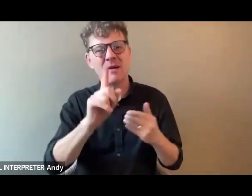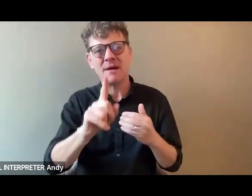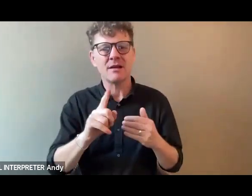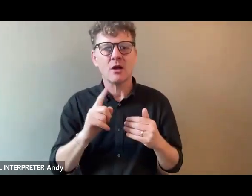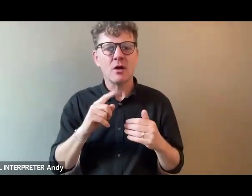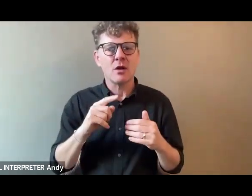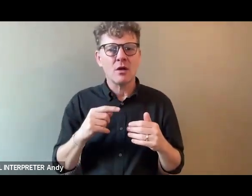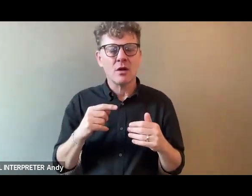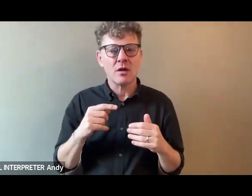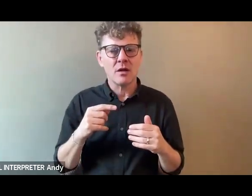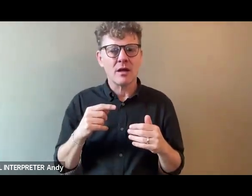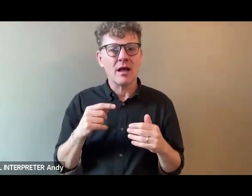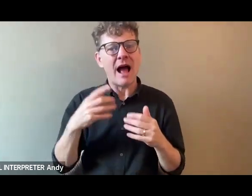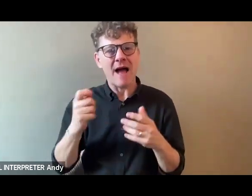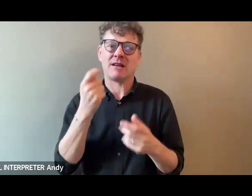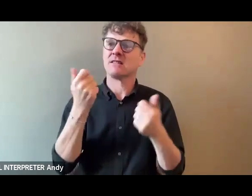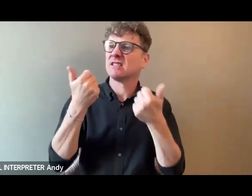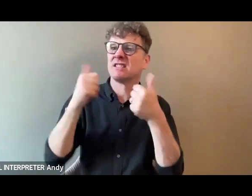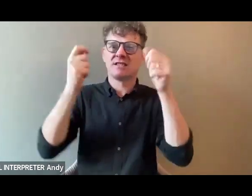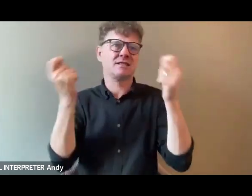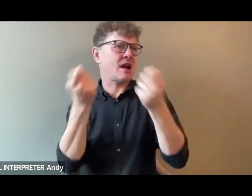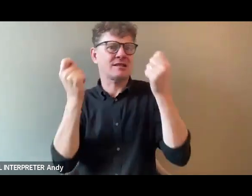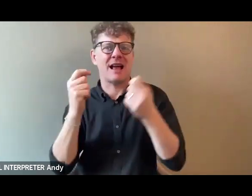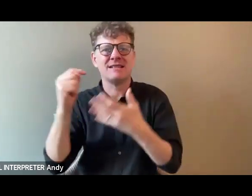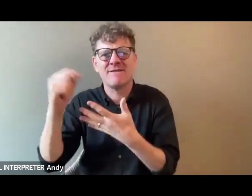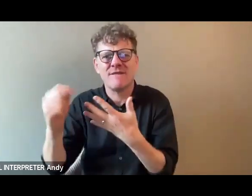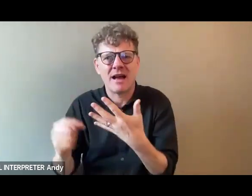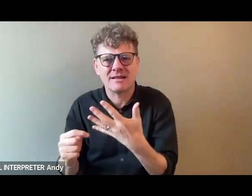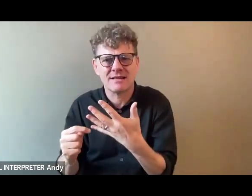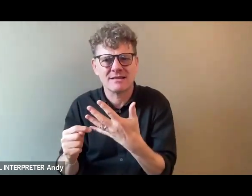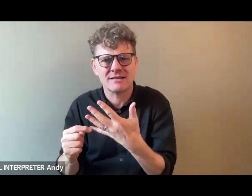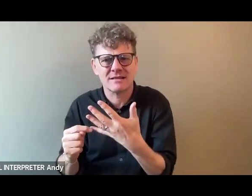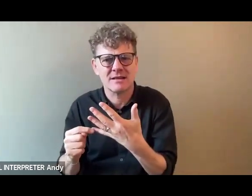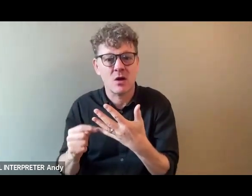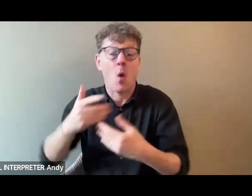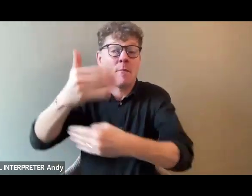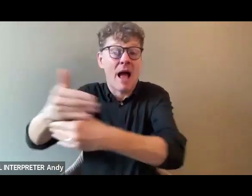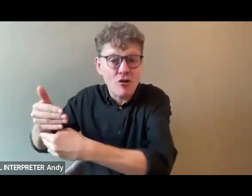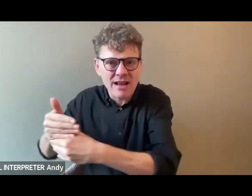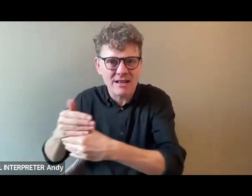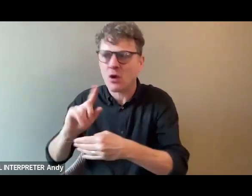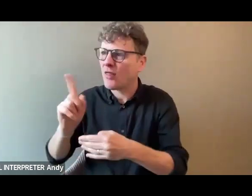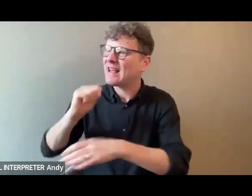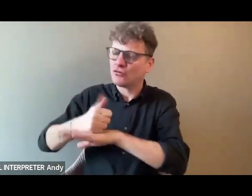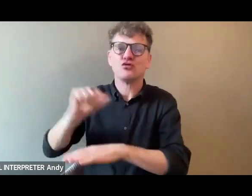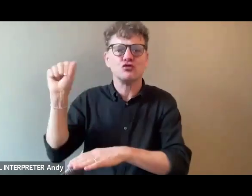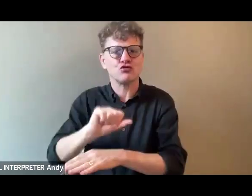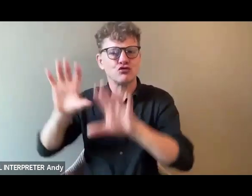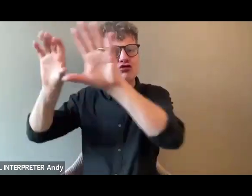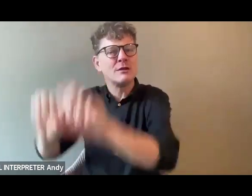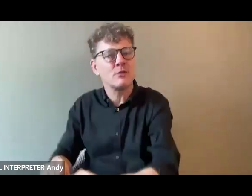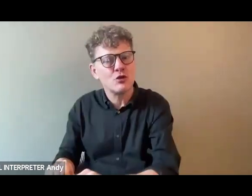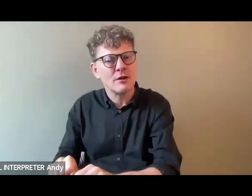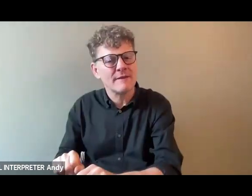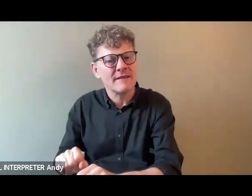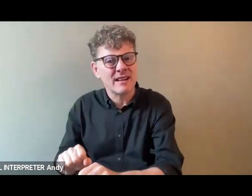soft success factors. What is the institution doing to remove those barriers that in fact makes mentoring